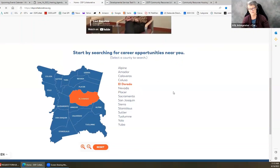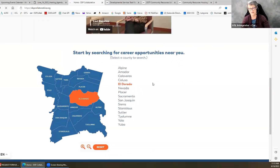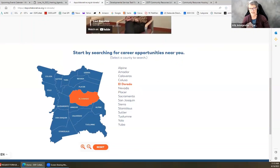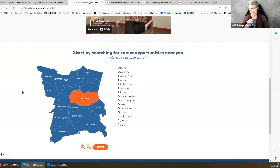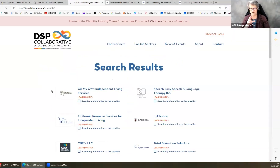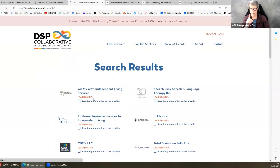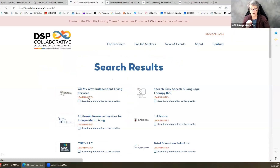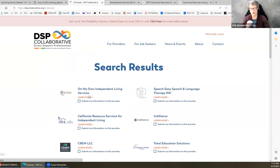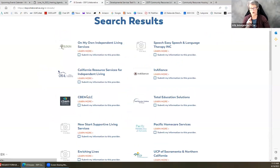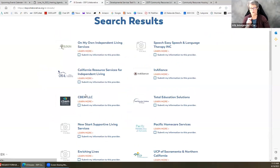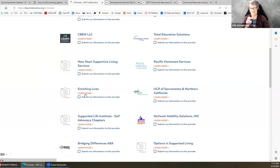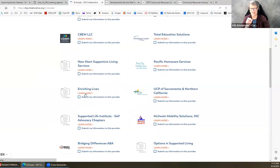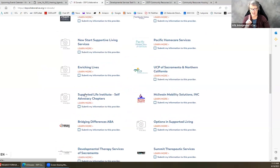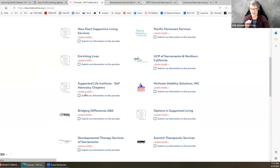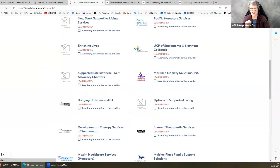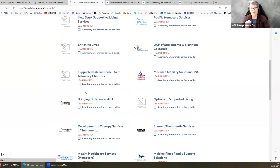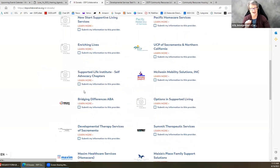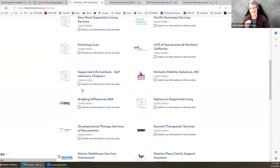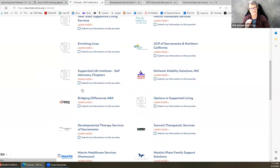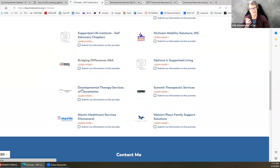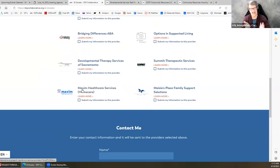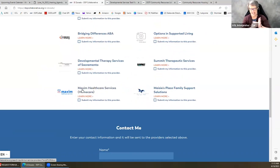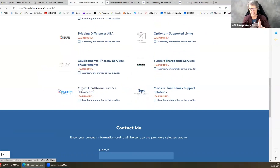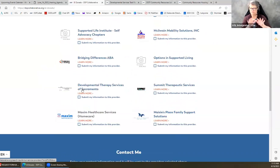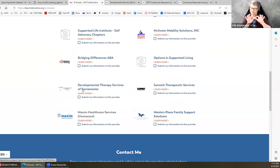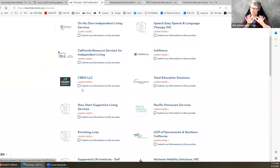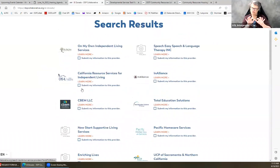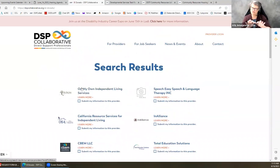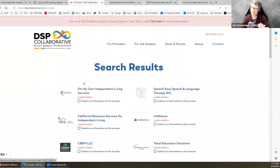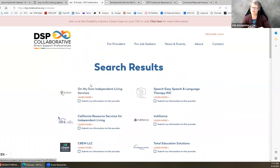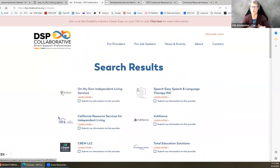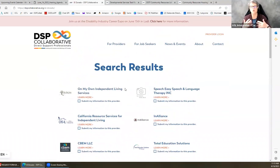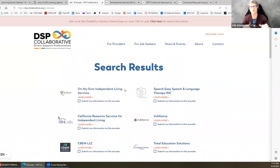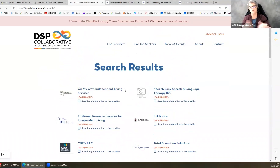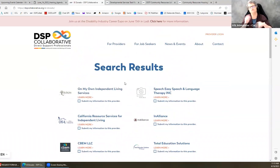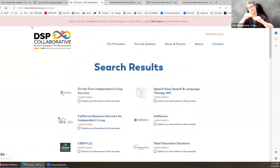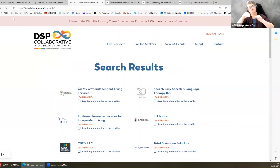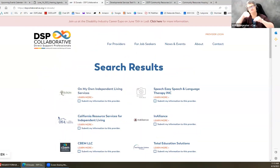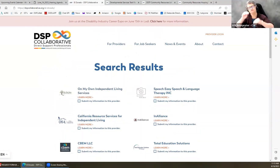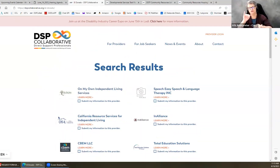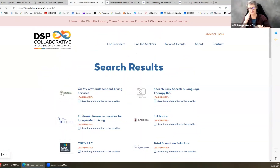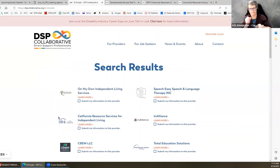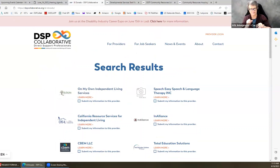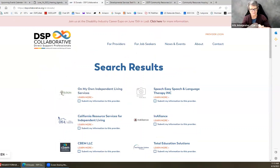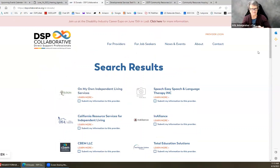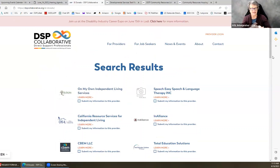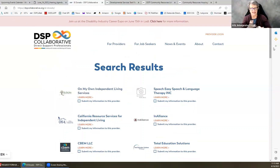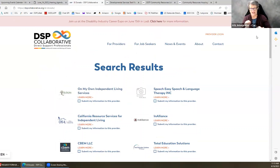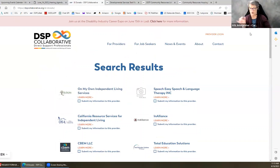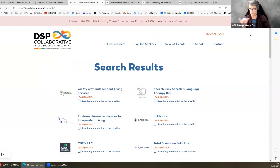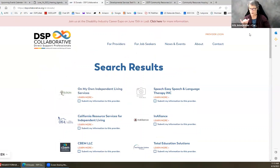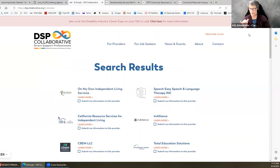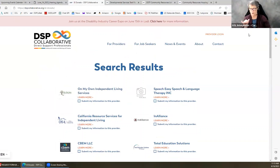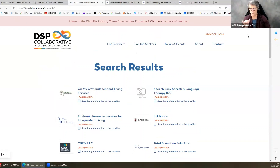Dorado County, Nevada County, we have, again, quite a few folks that have put their listings on there. And I will also say